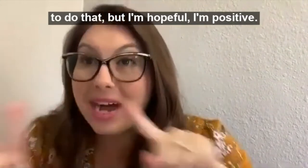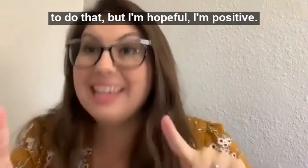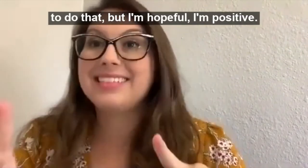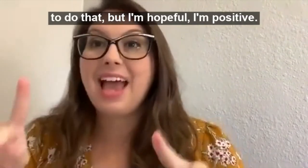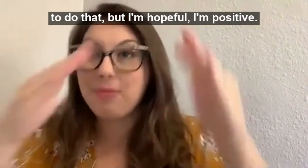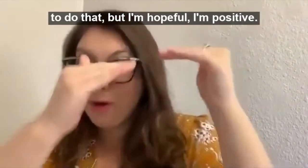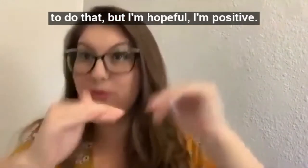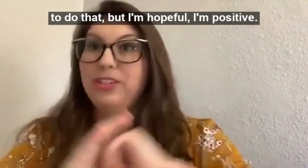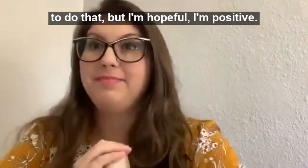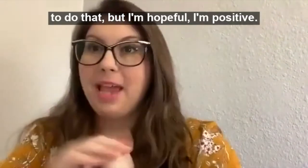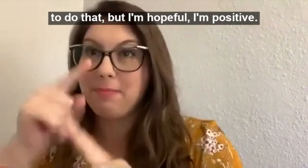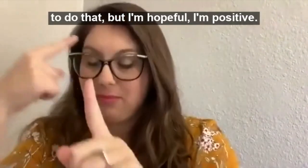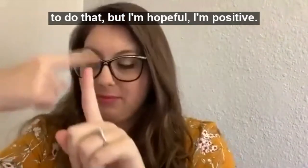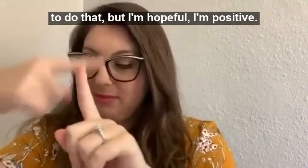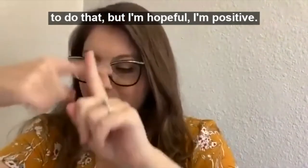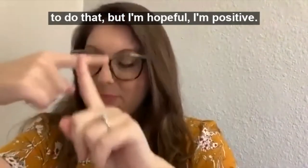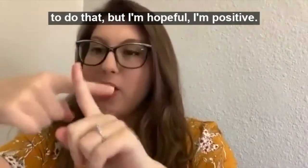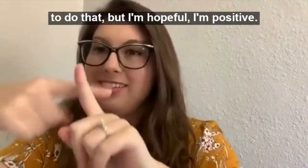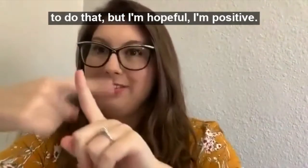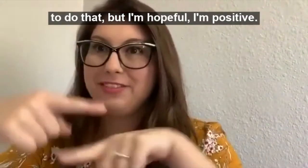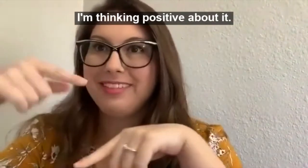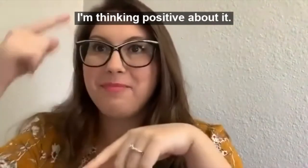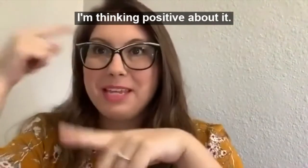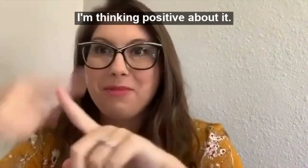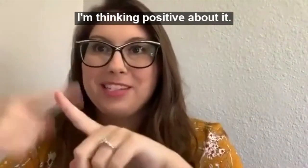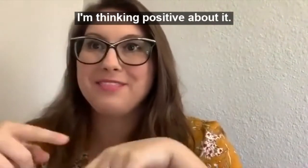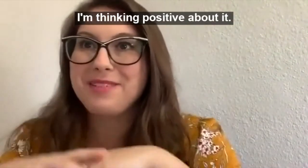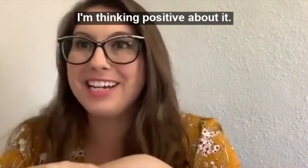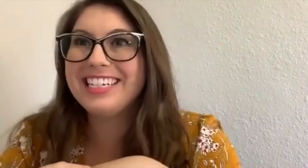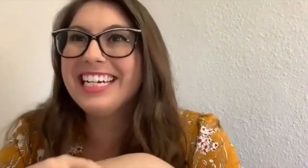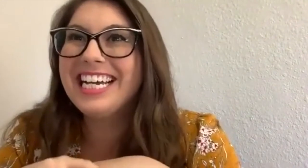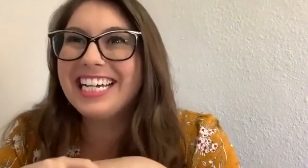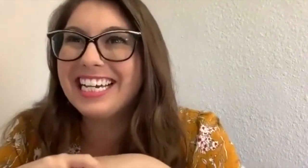But I'm hopeful. I'm positive. I'm thinking positive about it.